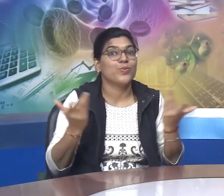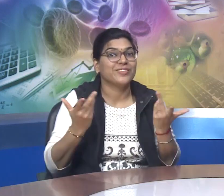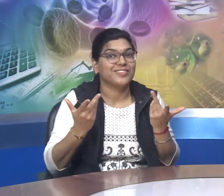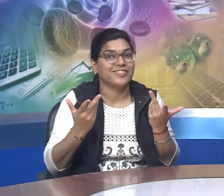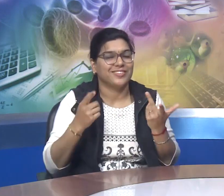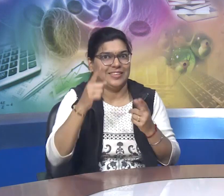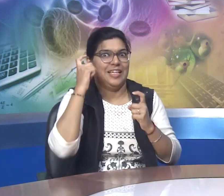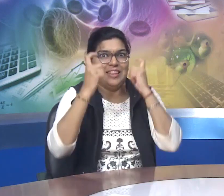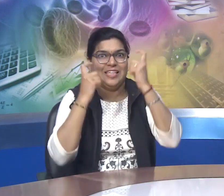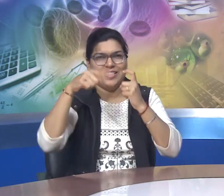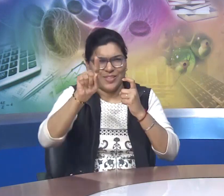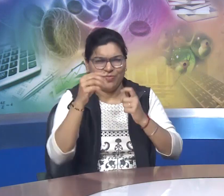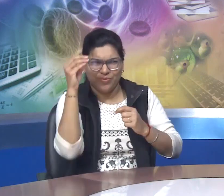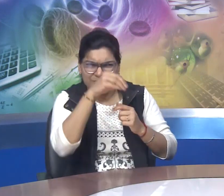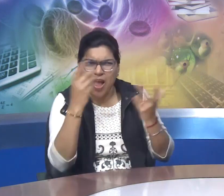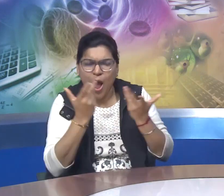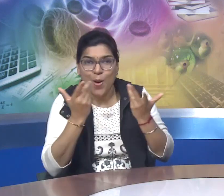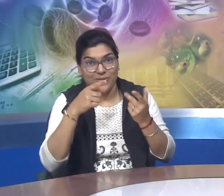and do it by yourself.